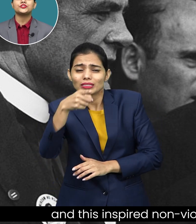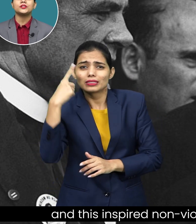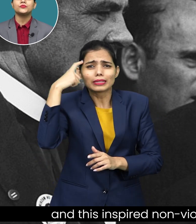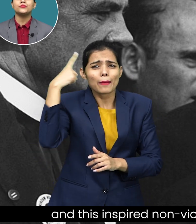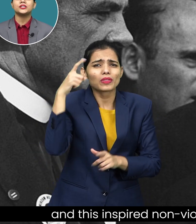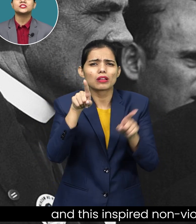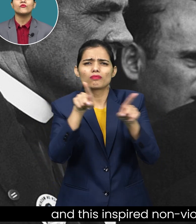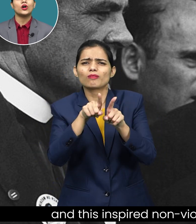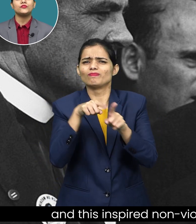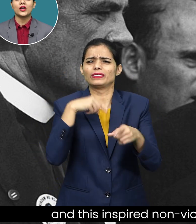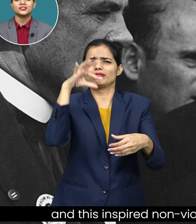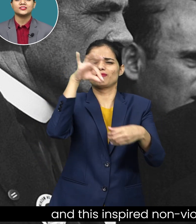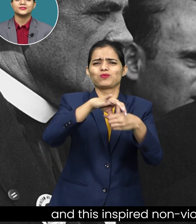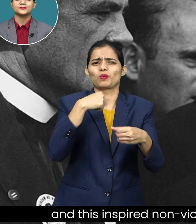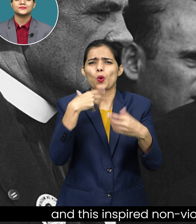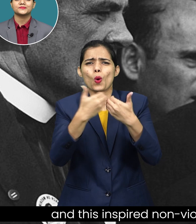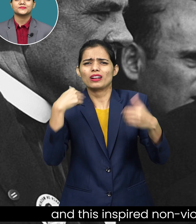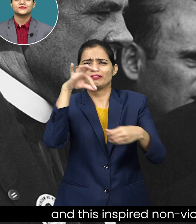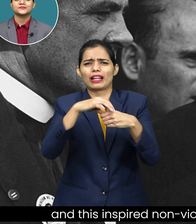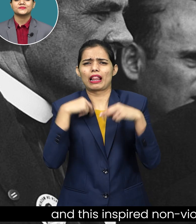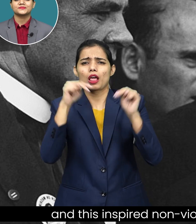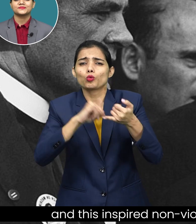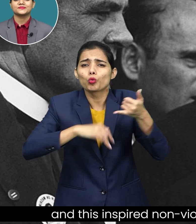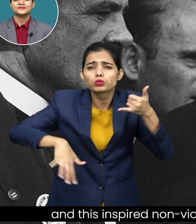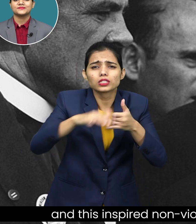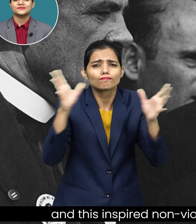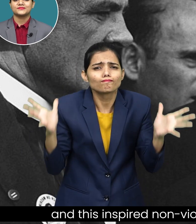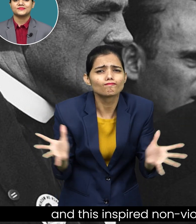non-violent social movements worldwide.